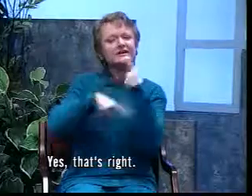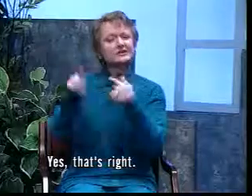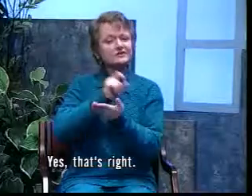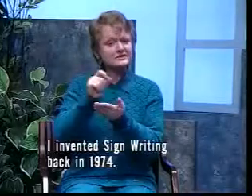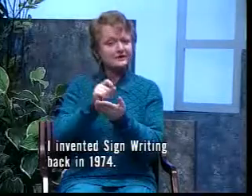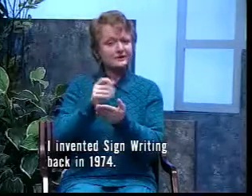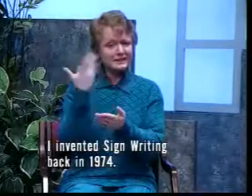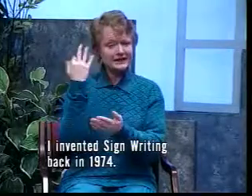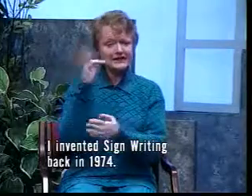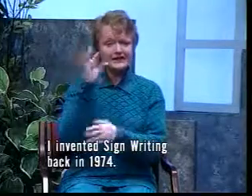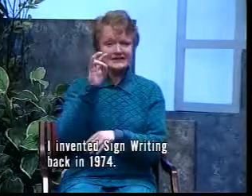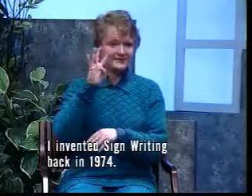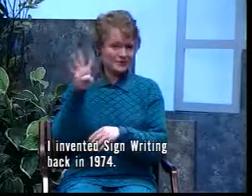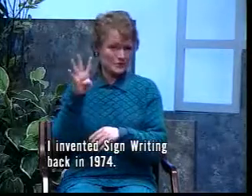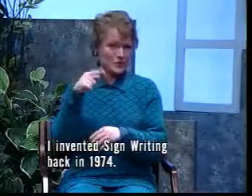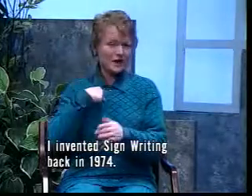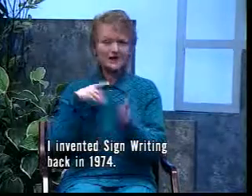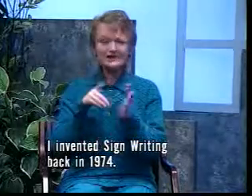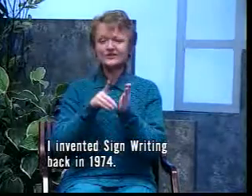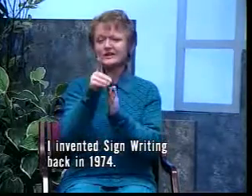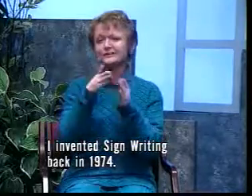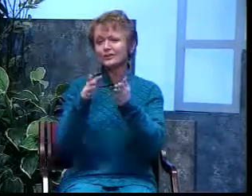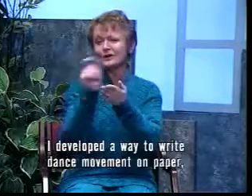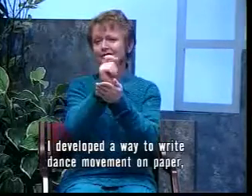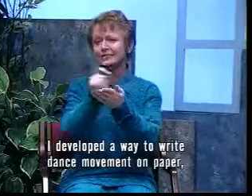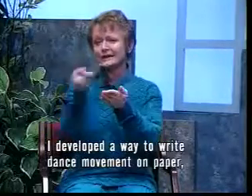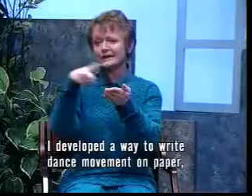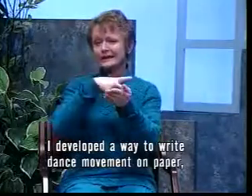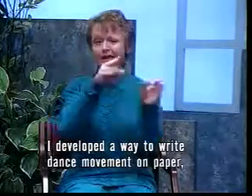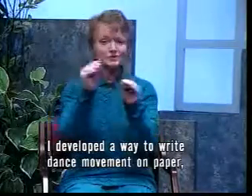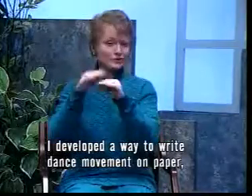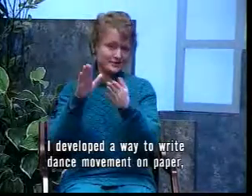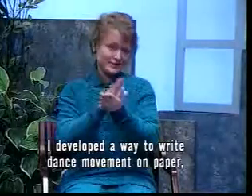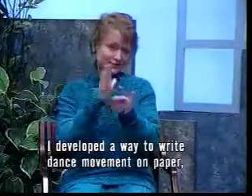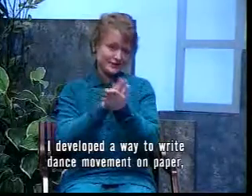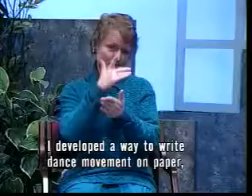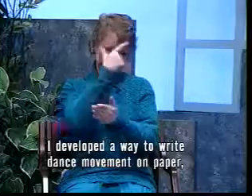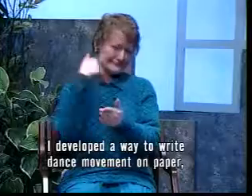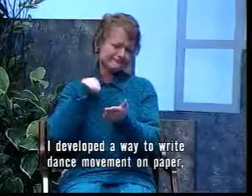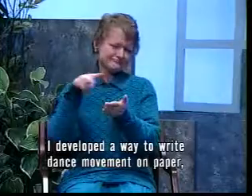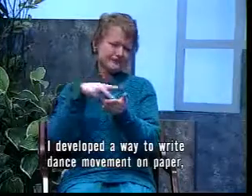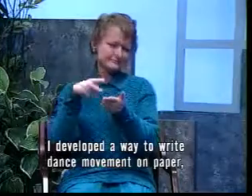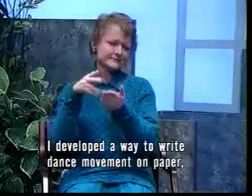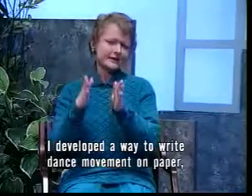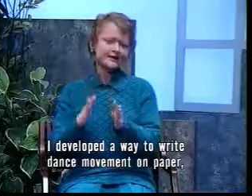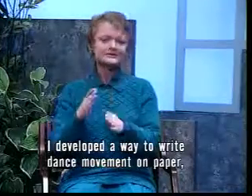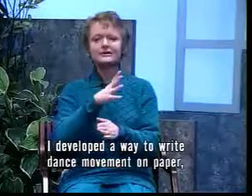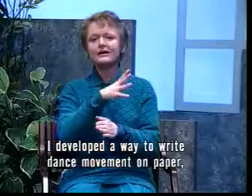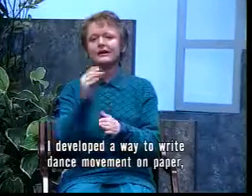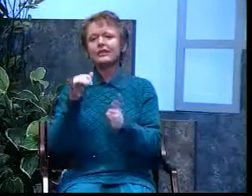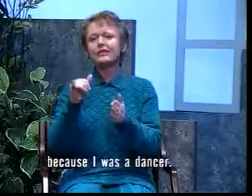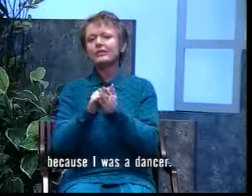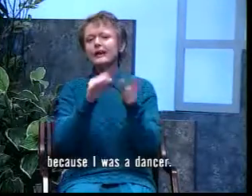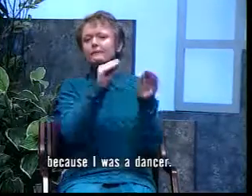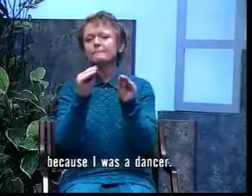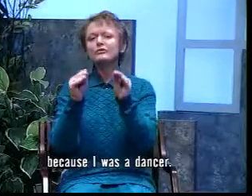I invented sign writing back in 1974. I developed a way to write dance movement on paper because I was a